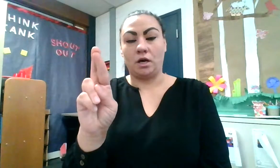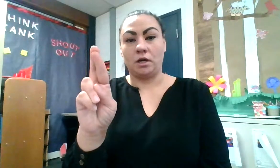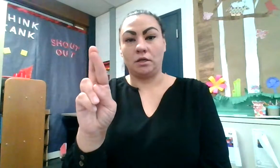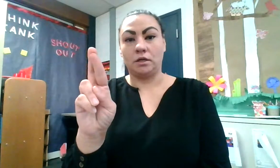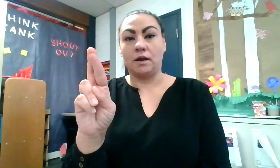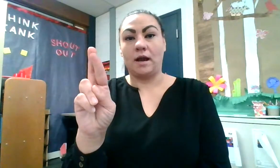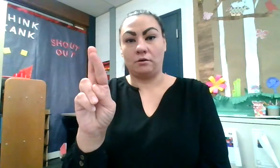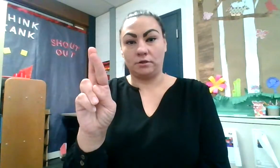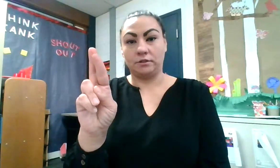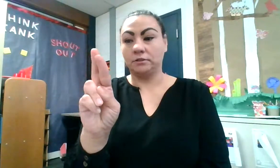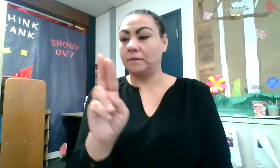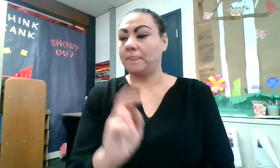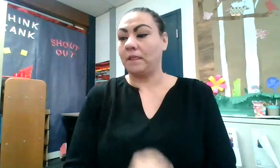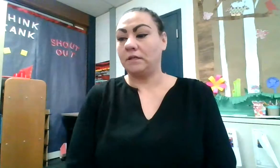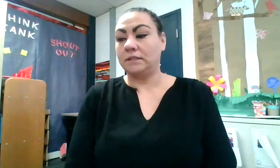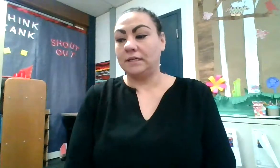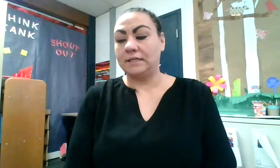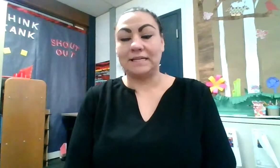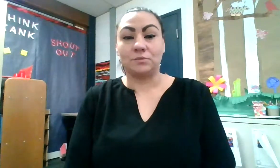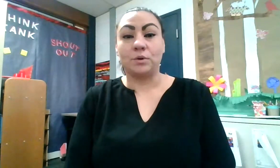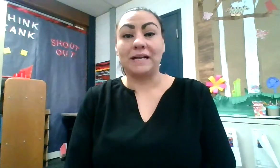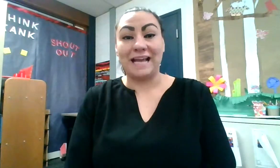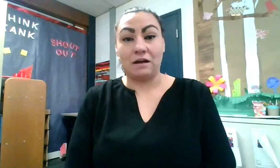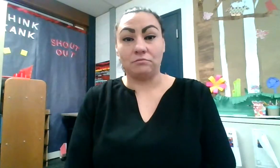O-U-R. Hour. Next word, count.